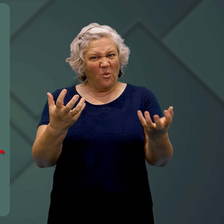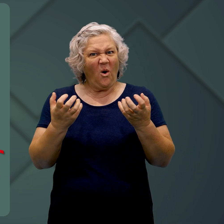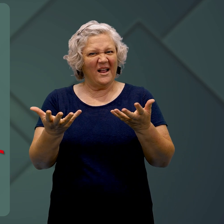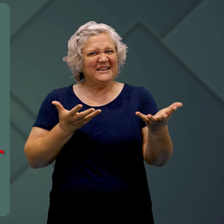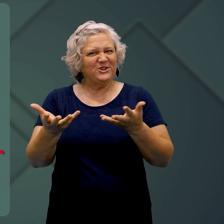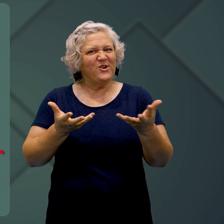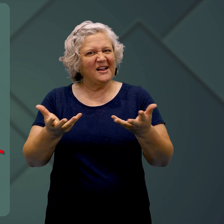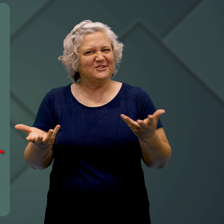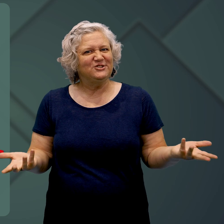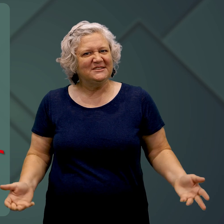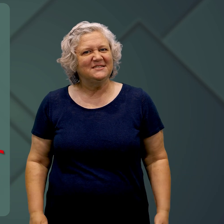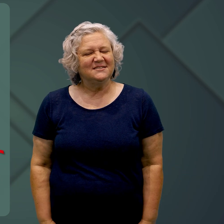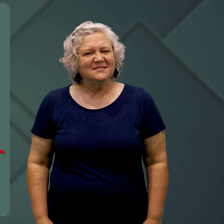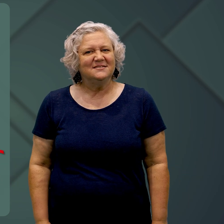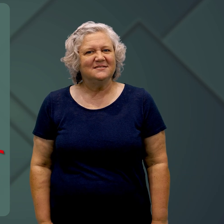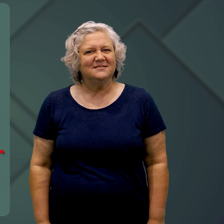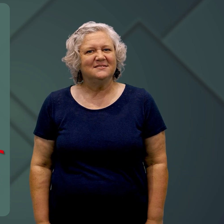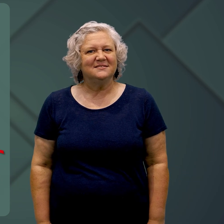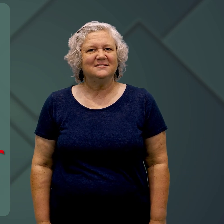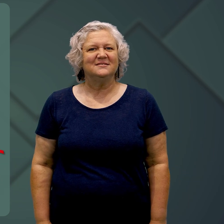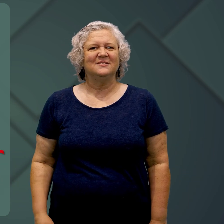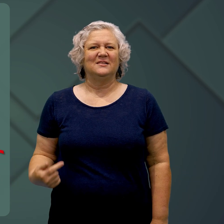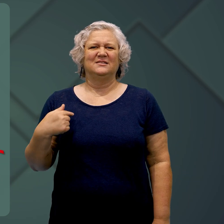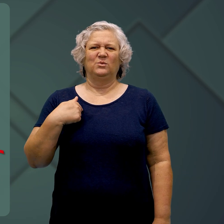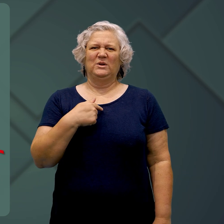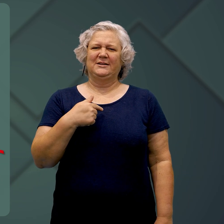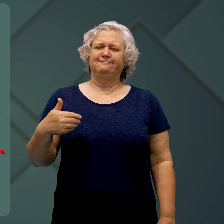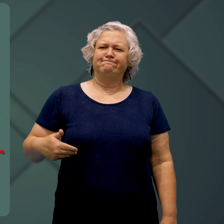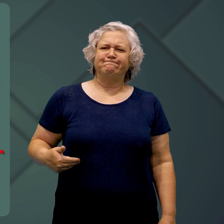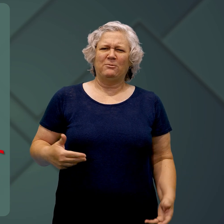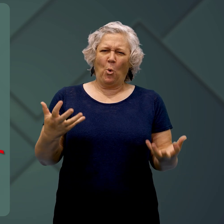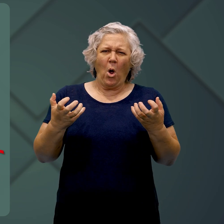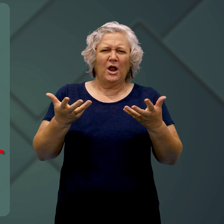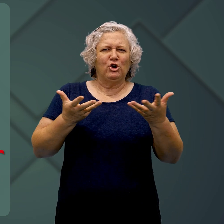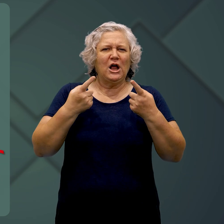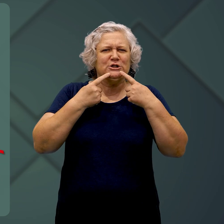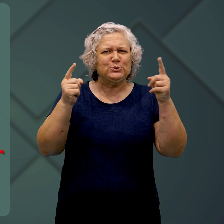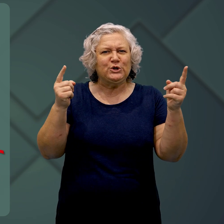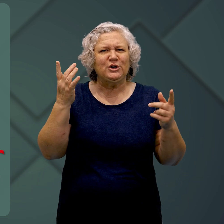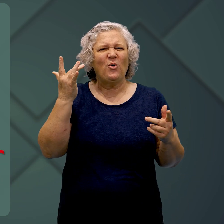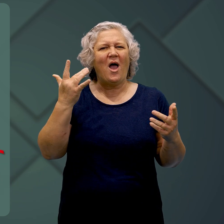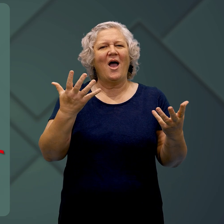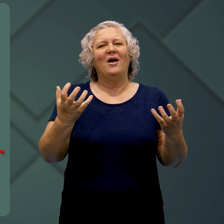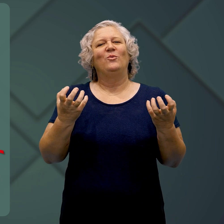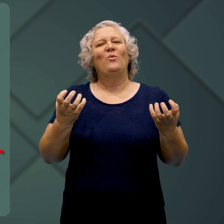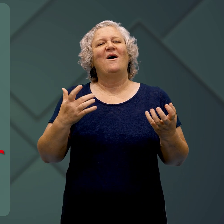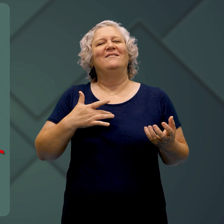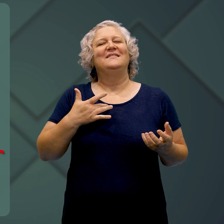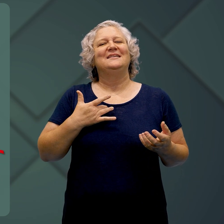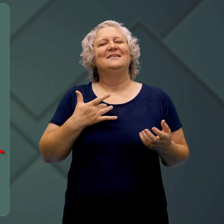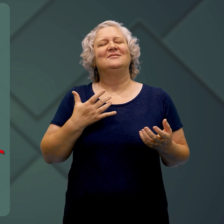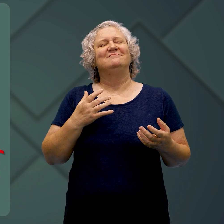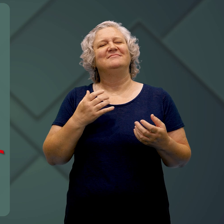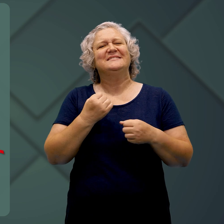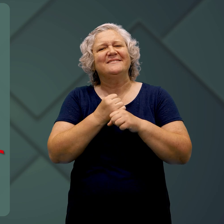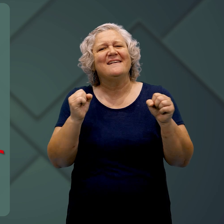And humans want interaction. We innately want interactions to work and be successful so we can have that sense